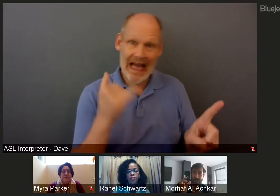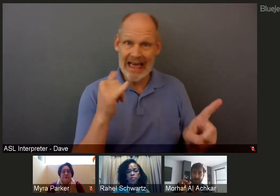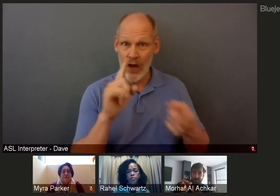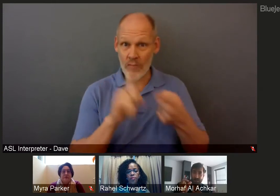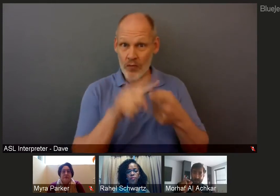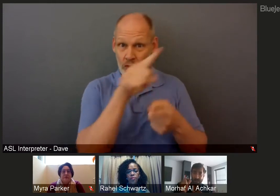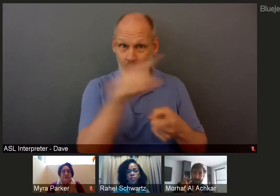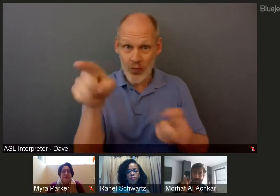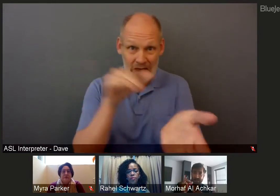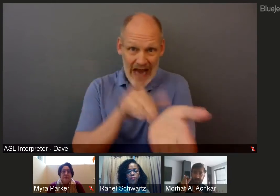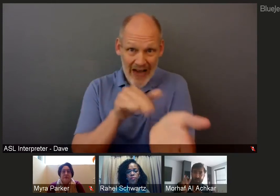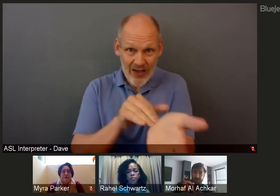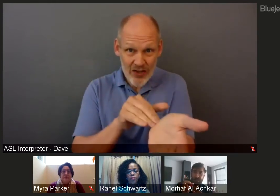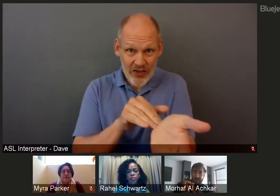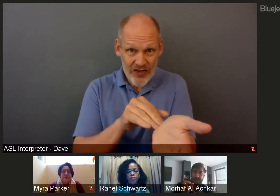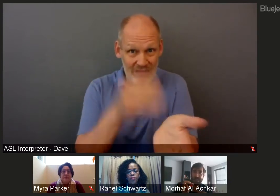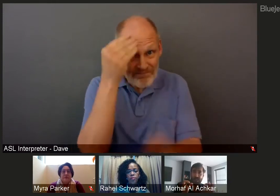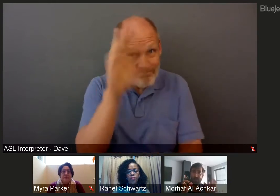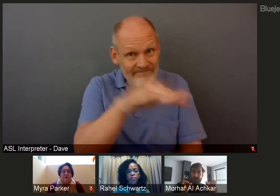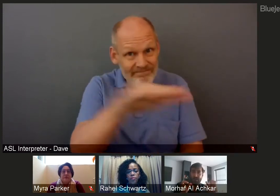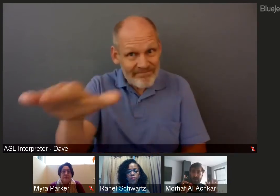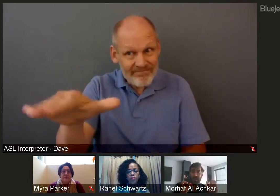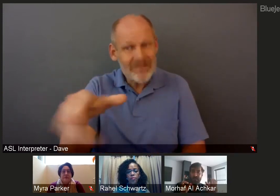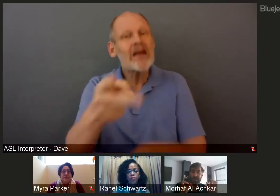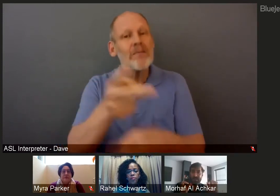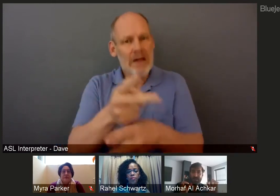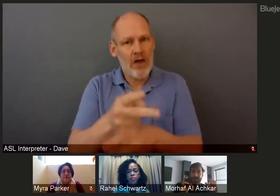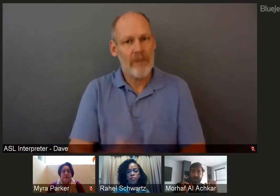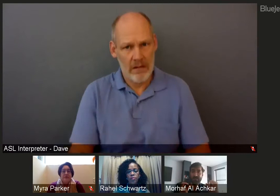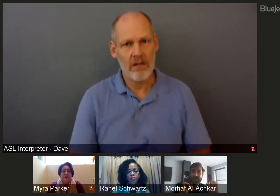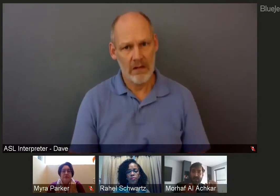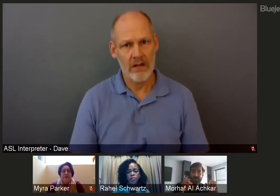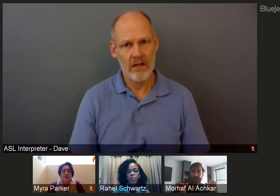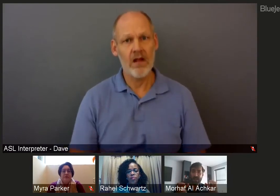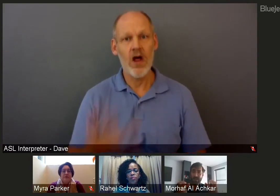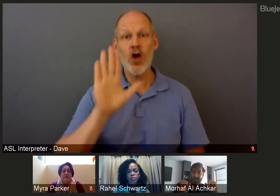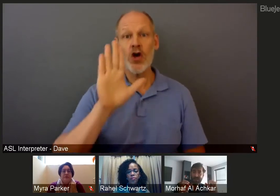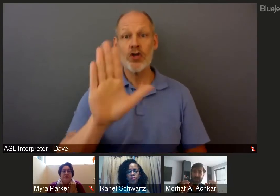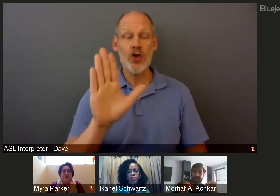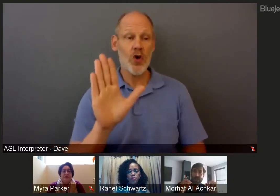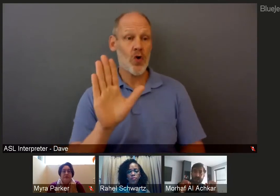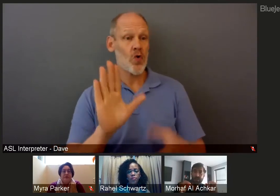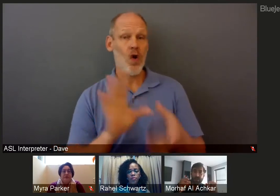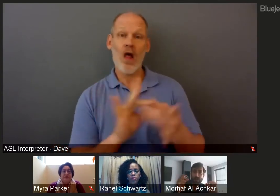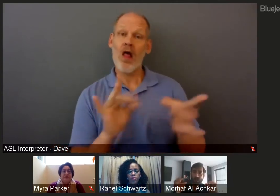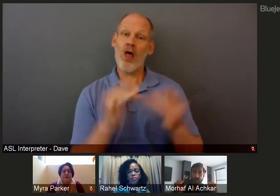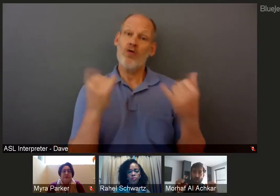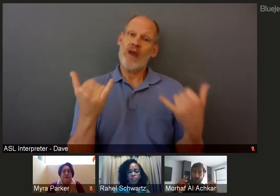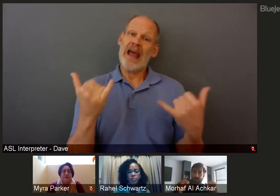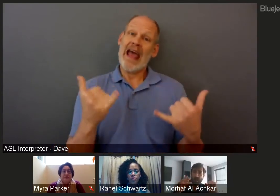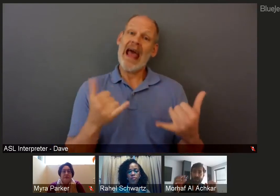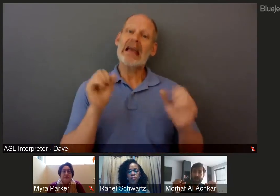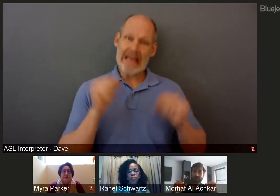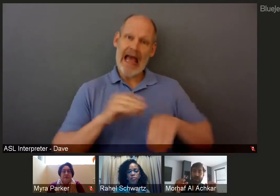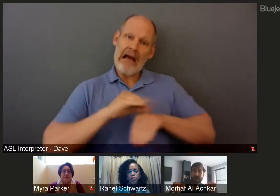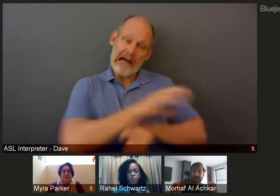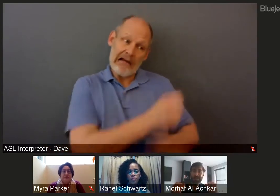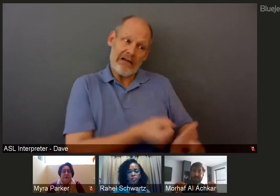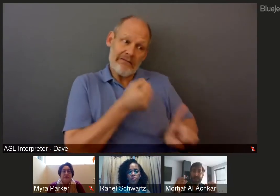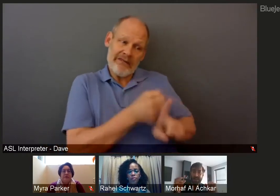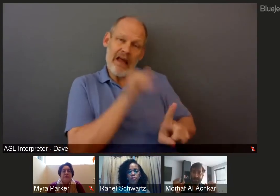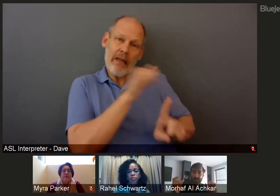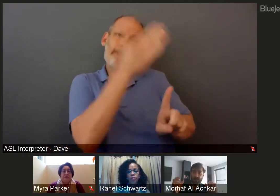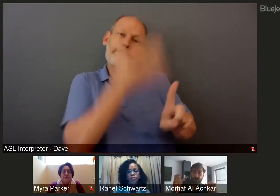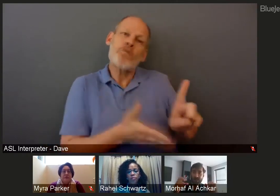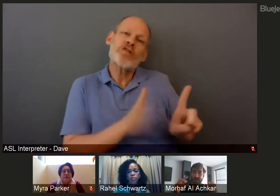that be careful, because something that you do today could affect that person's perception of the health system, of you, of other